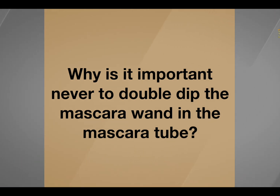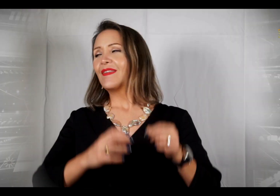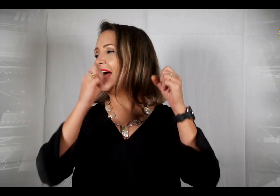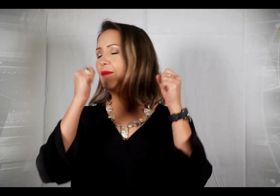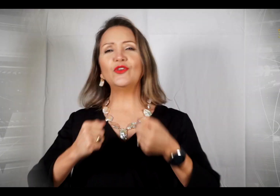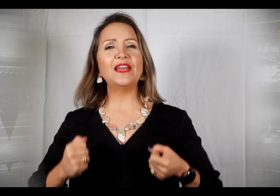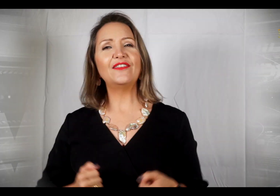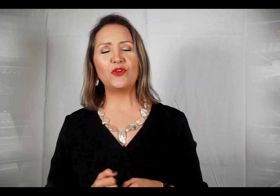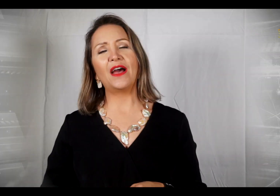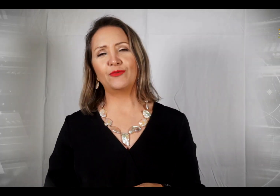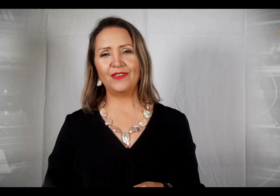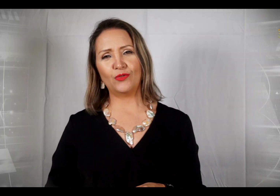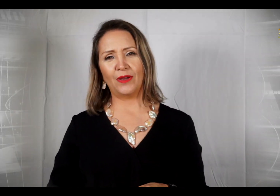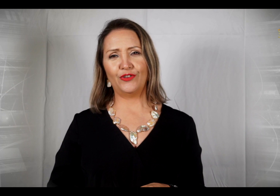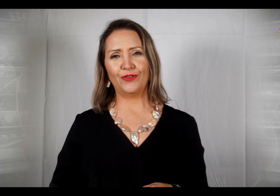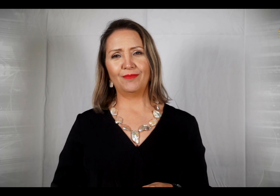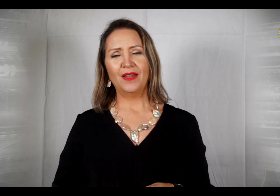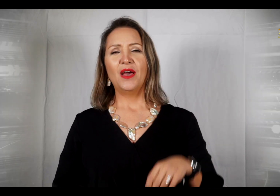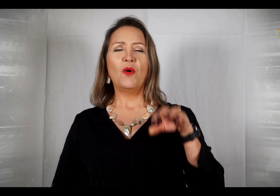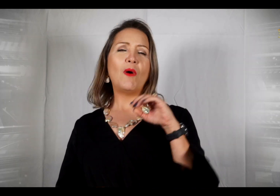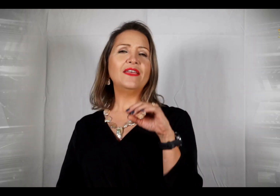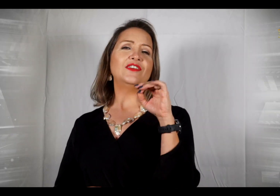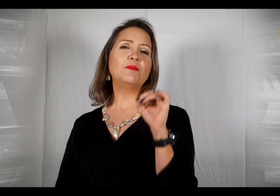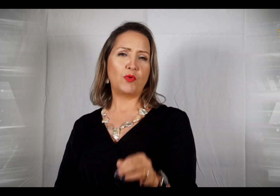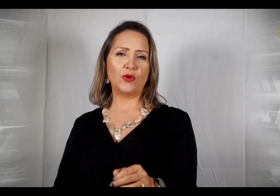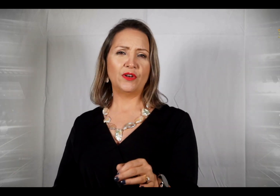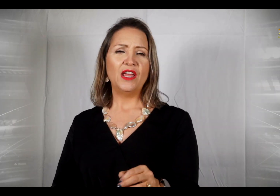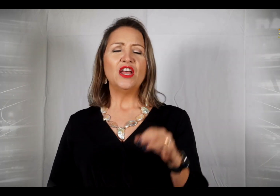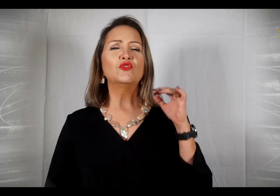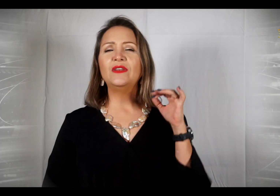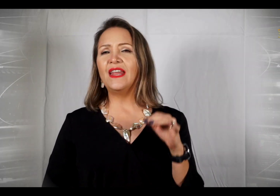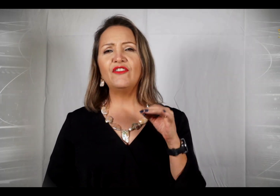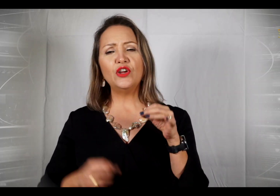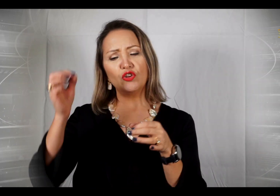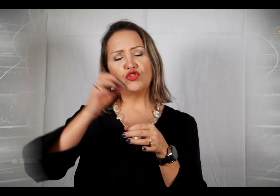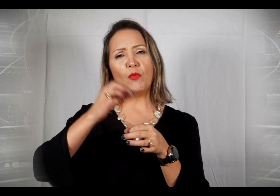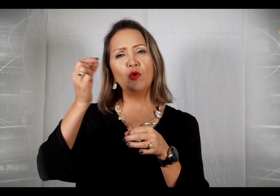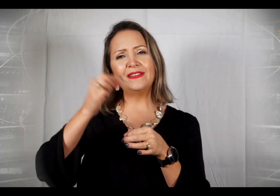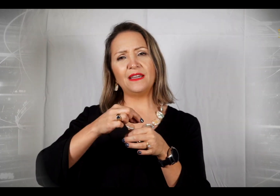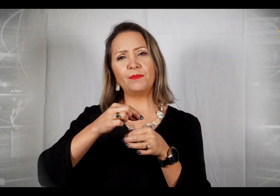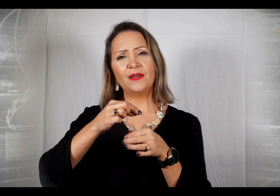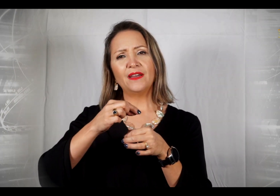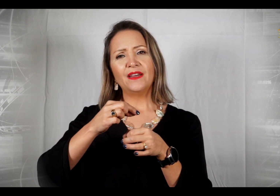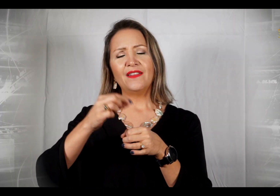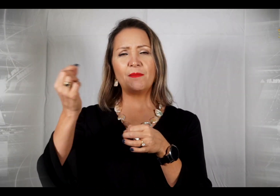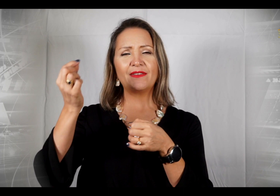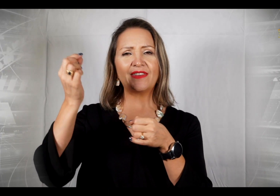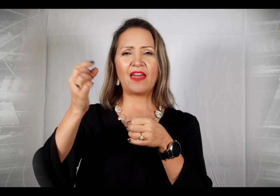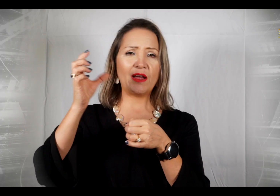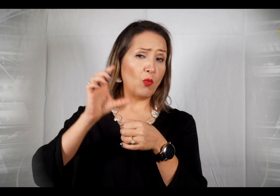I am so glad that you asked me this question. Why is it important to never double dip the mascara